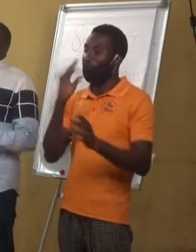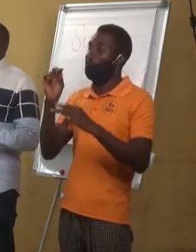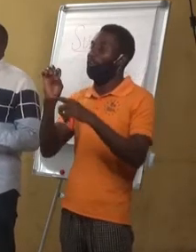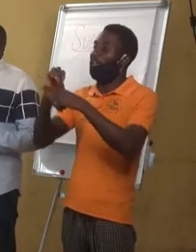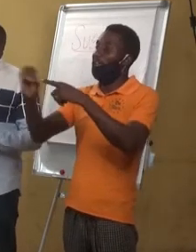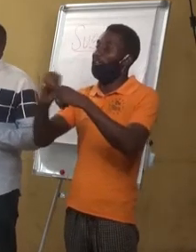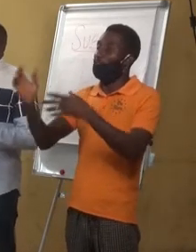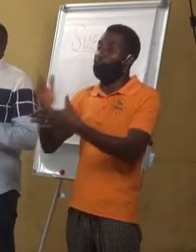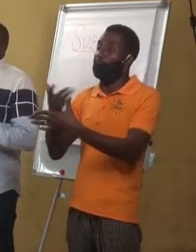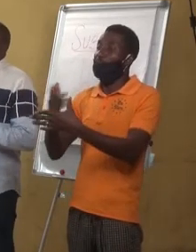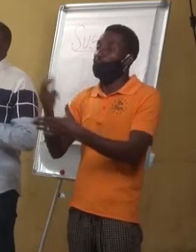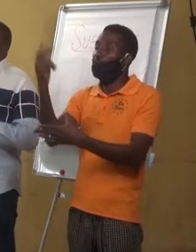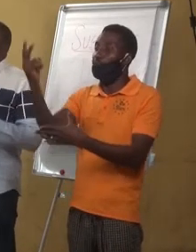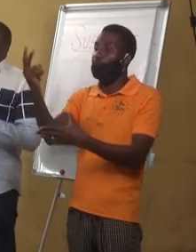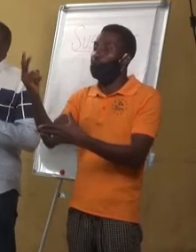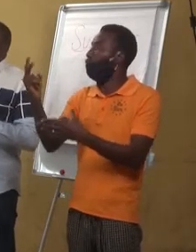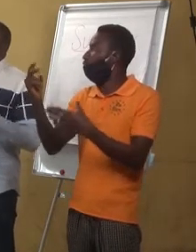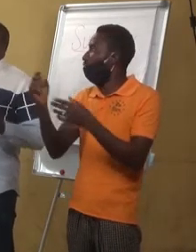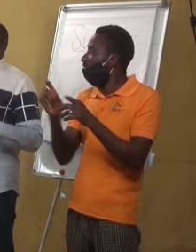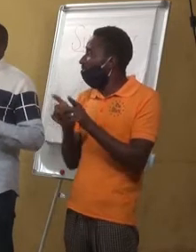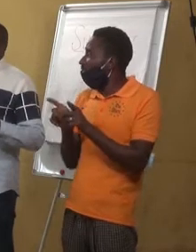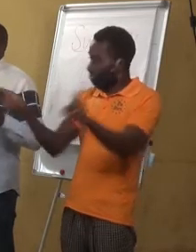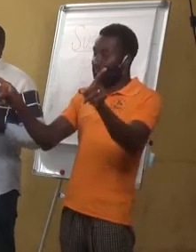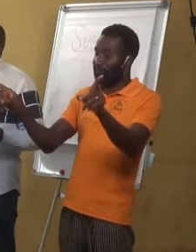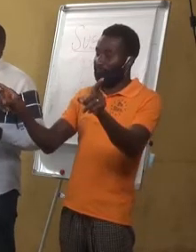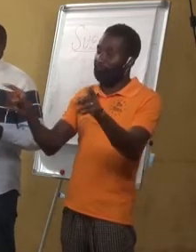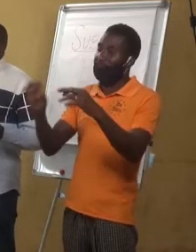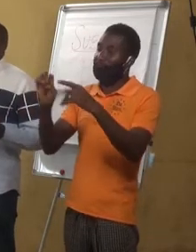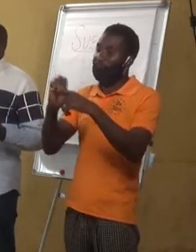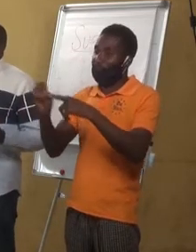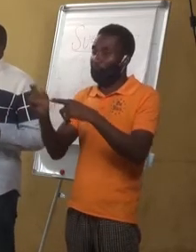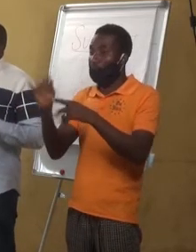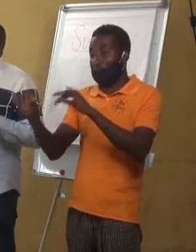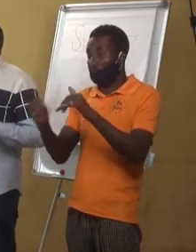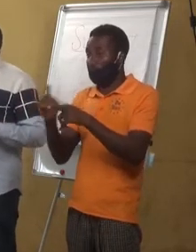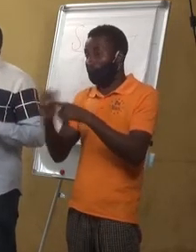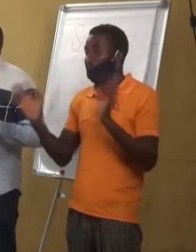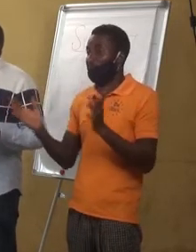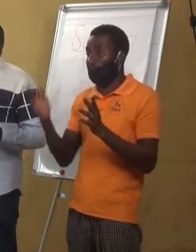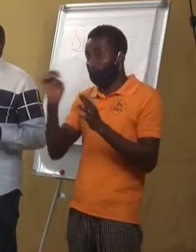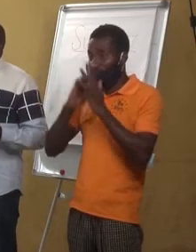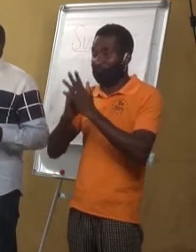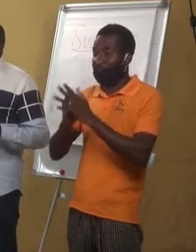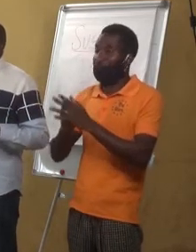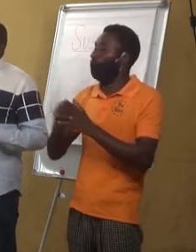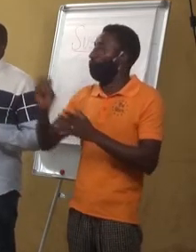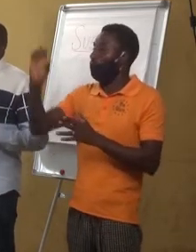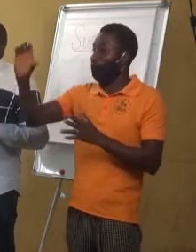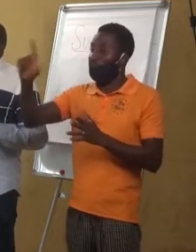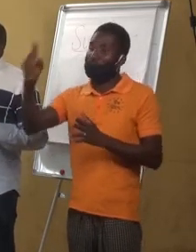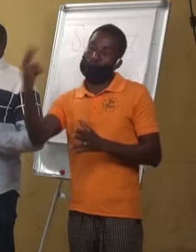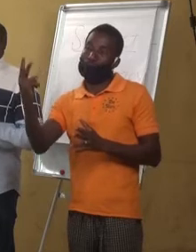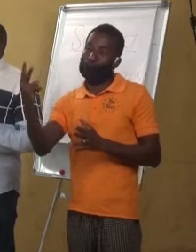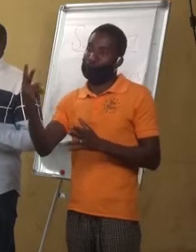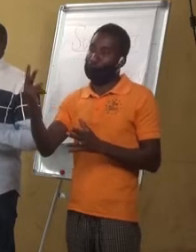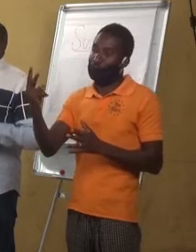either two similar elements or two different elements. E.g., bond like chlorine molecule, Cl2,